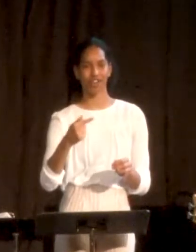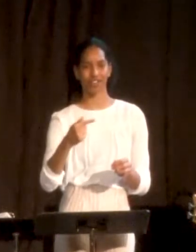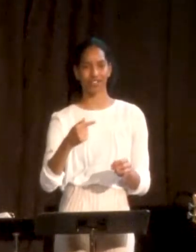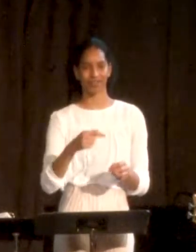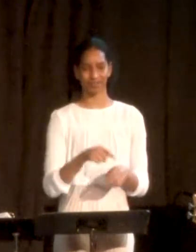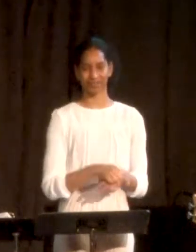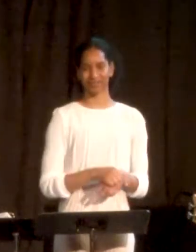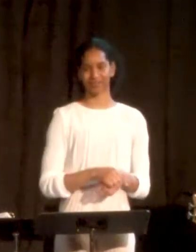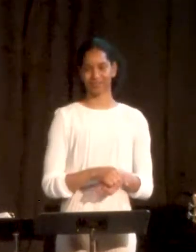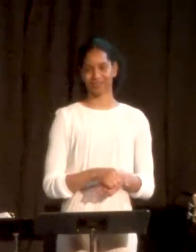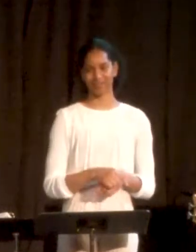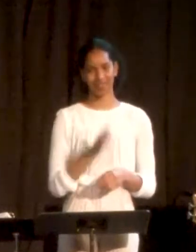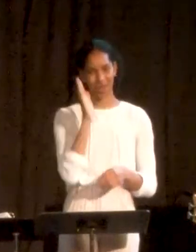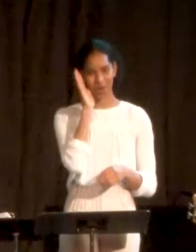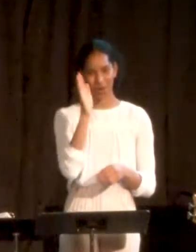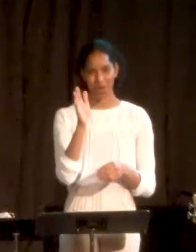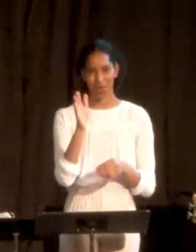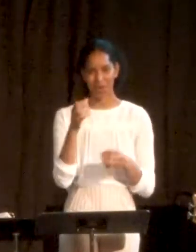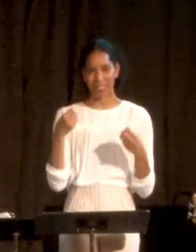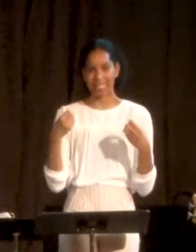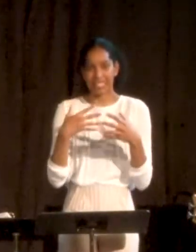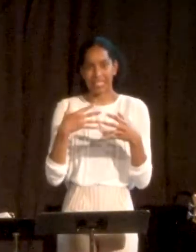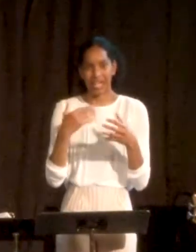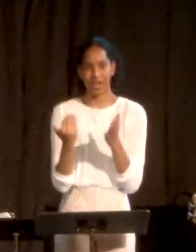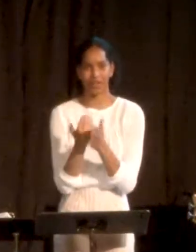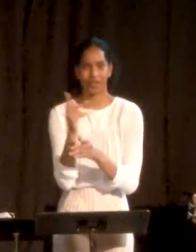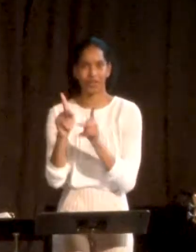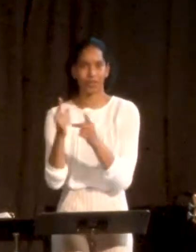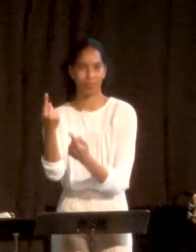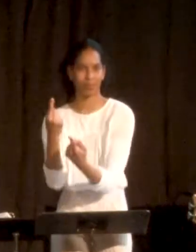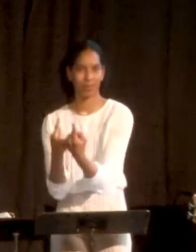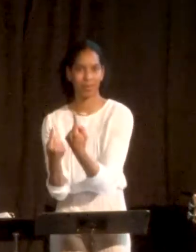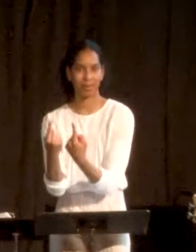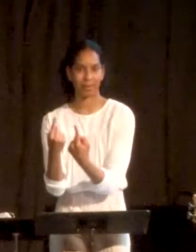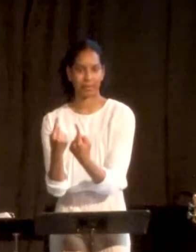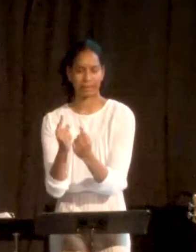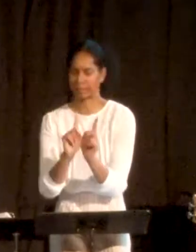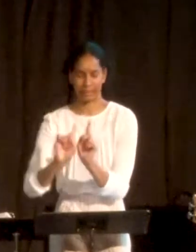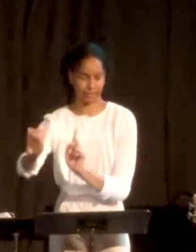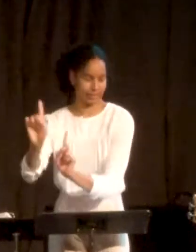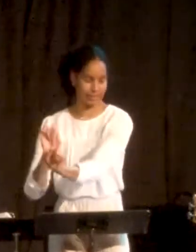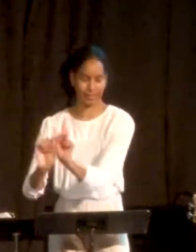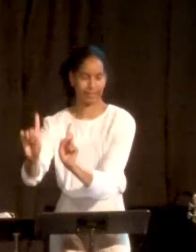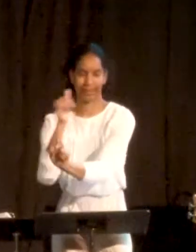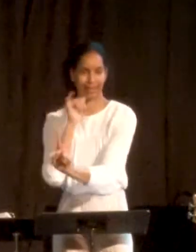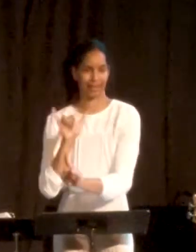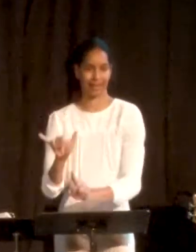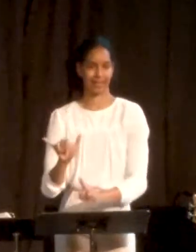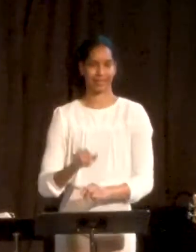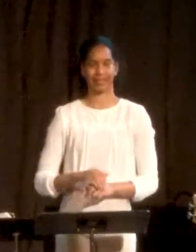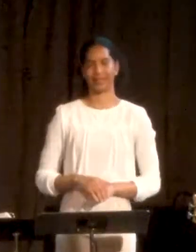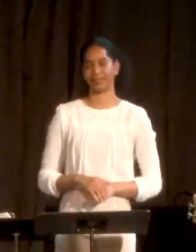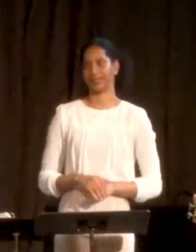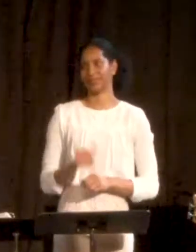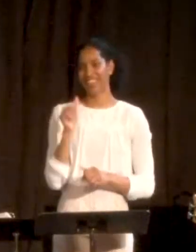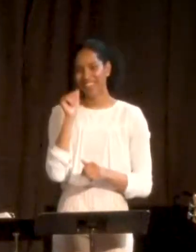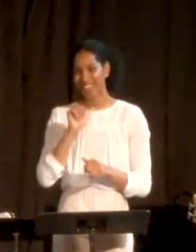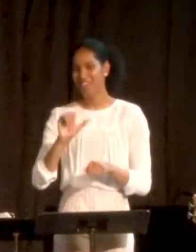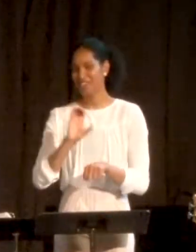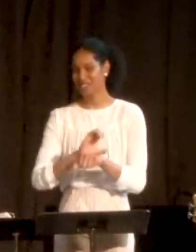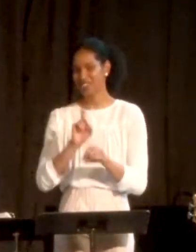It's going to run off newcomers. This is just a human thing that every church has to deal